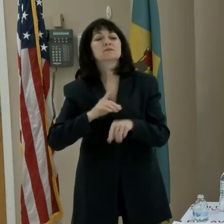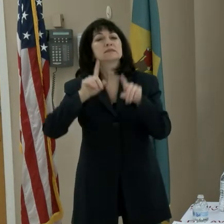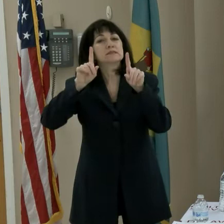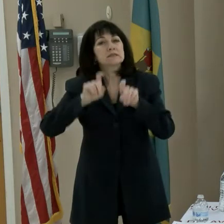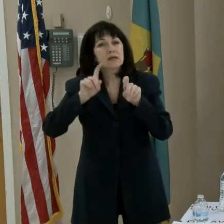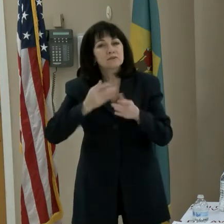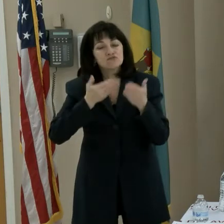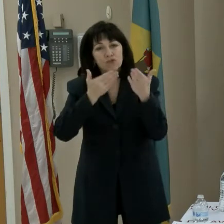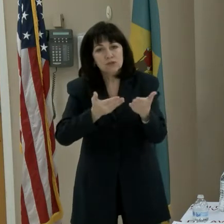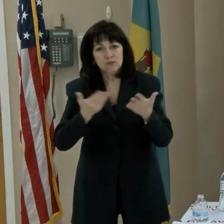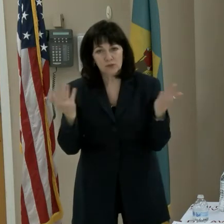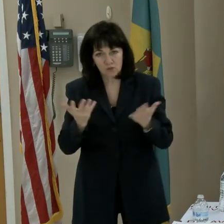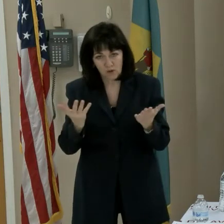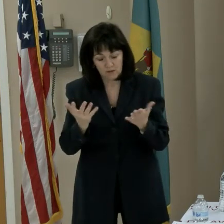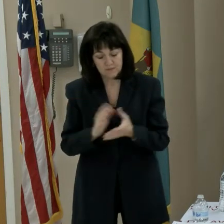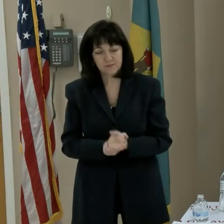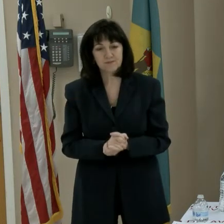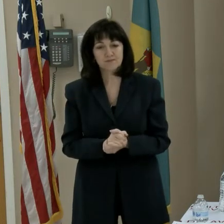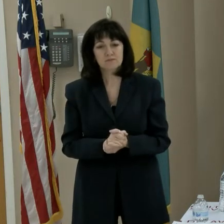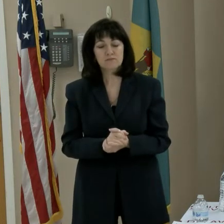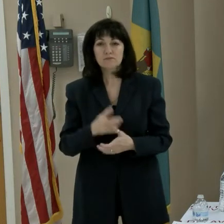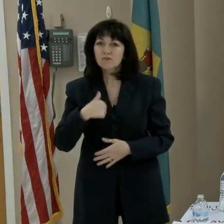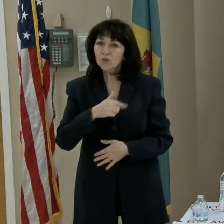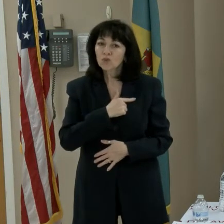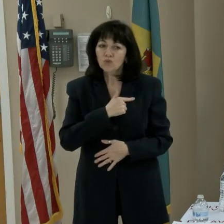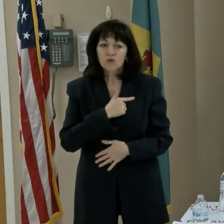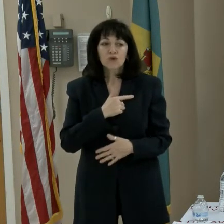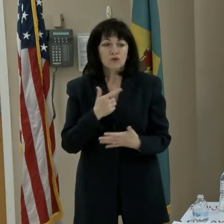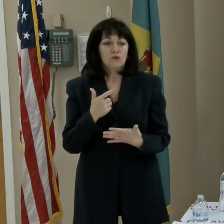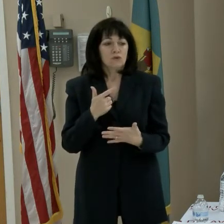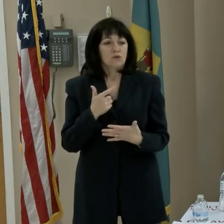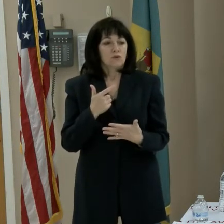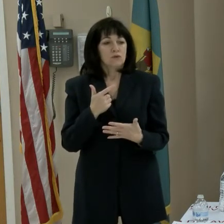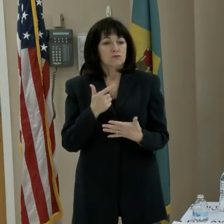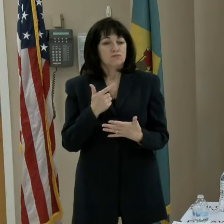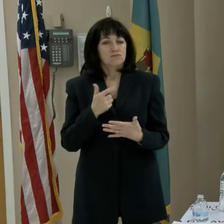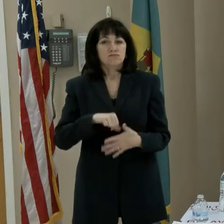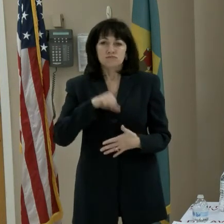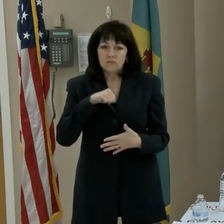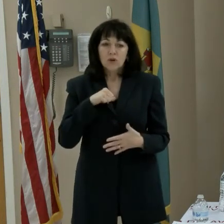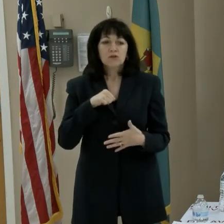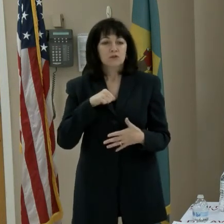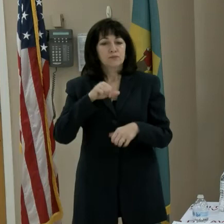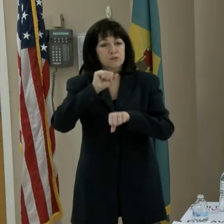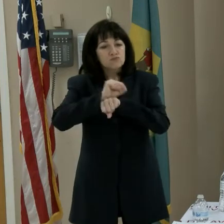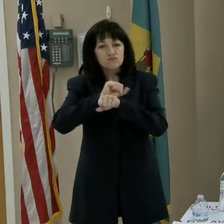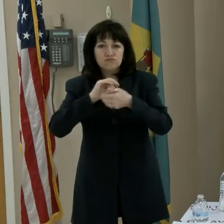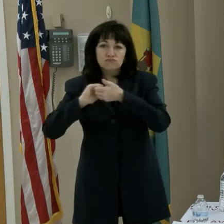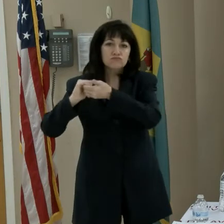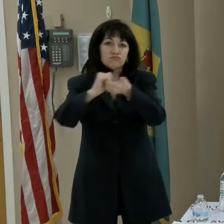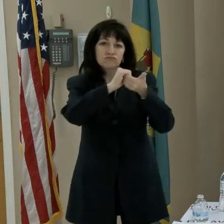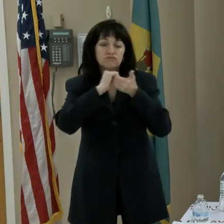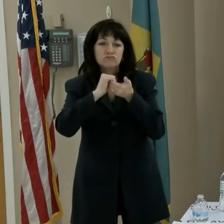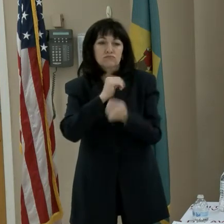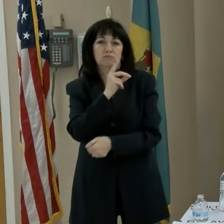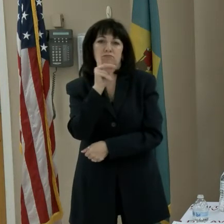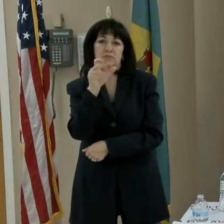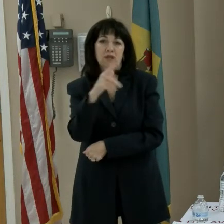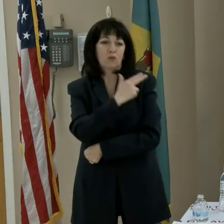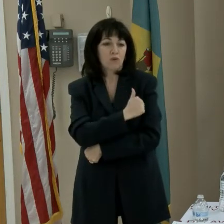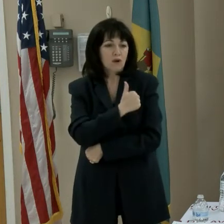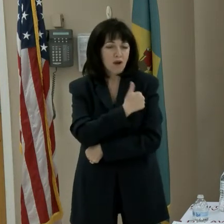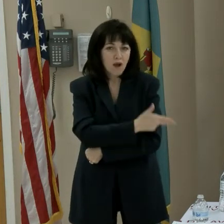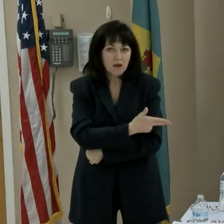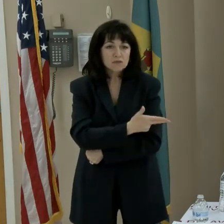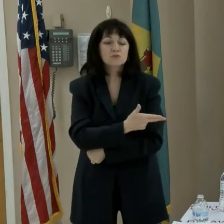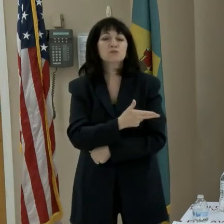We are very pleased to be working with Delaware hospitals across the state, and over the